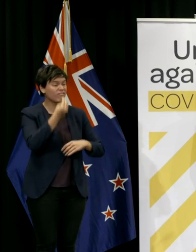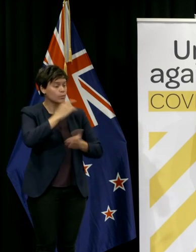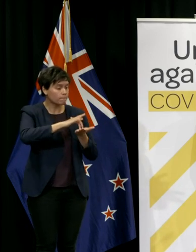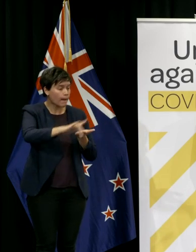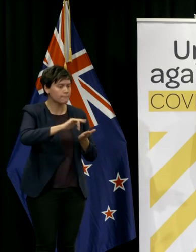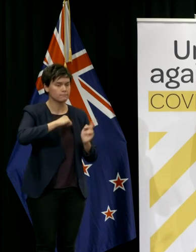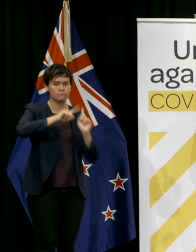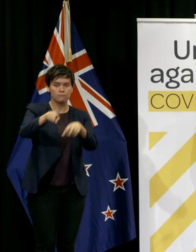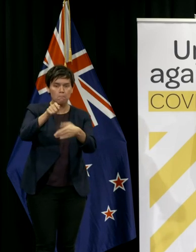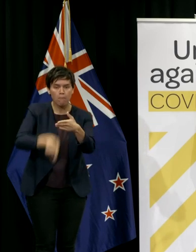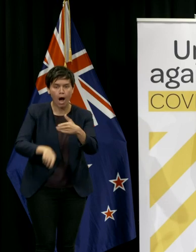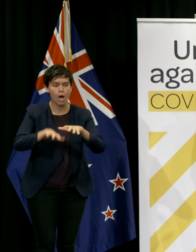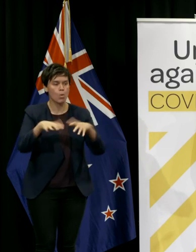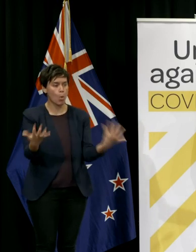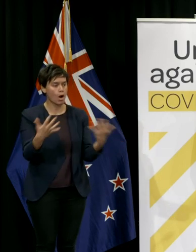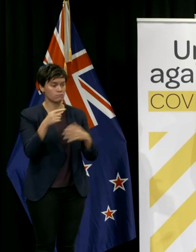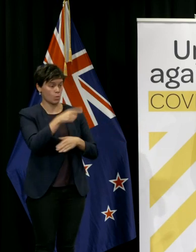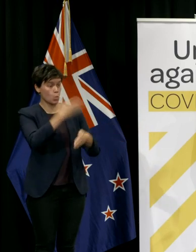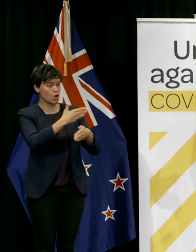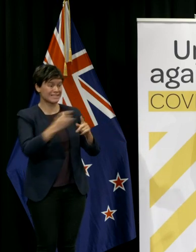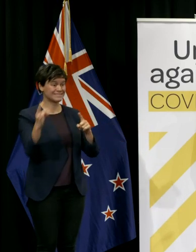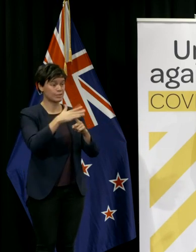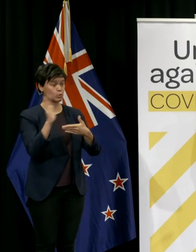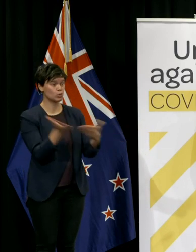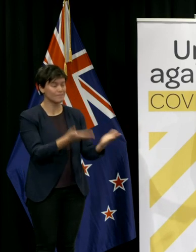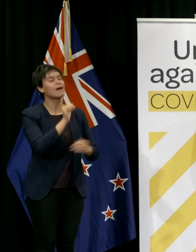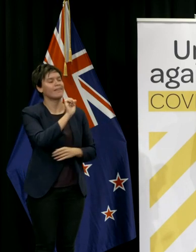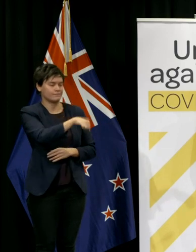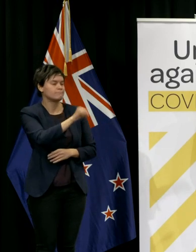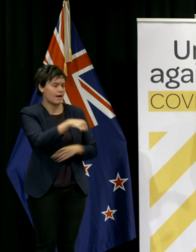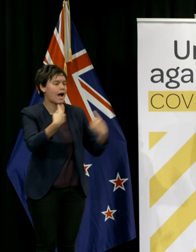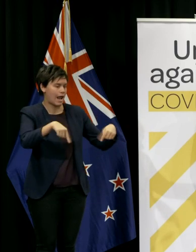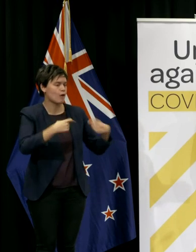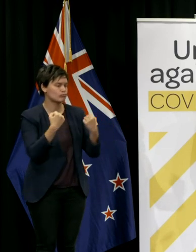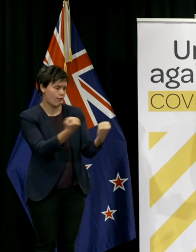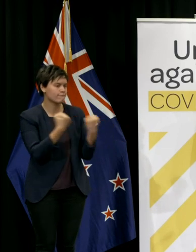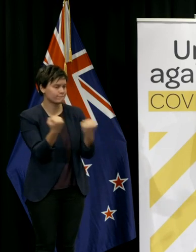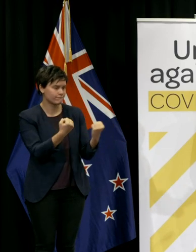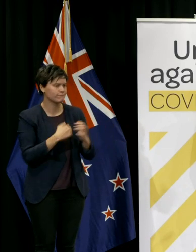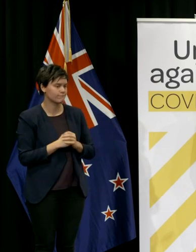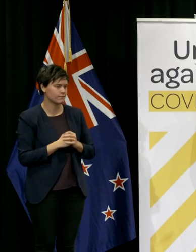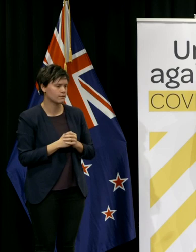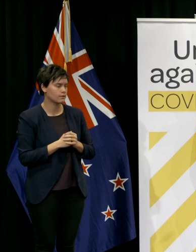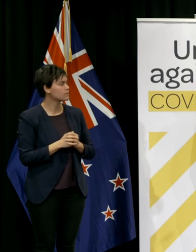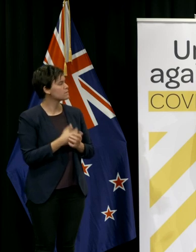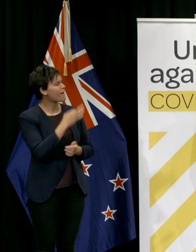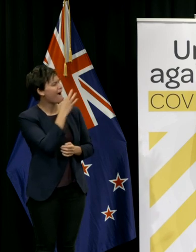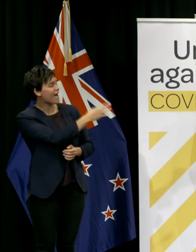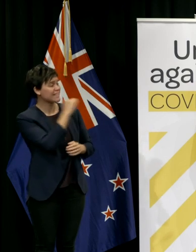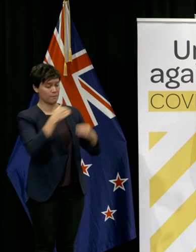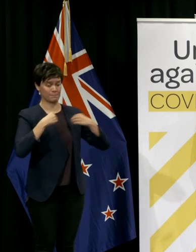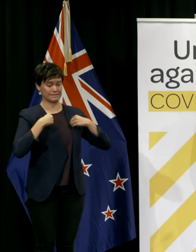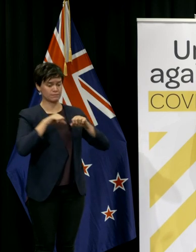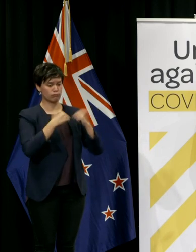go. Messages from some politicians. Like Butcher's stayed open today. What are the consequences for businesses that flout the rules? Yeah,